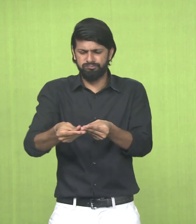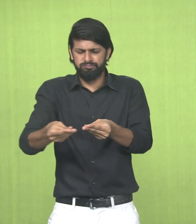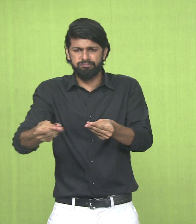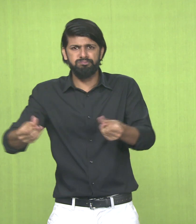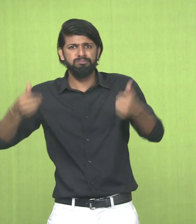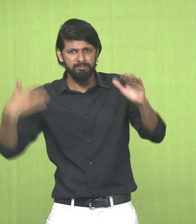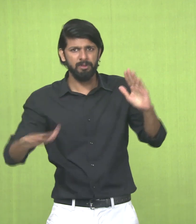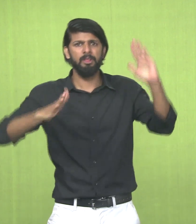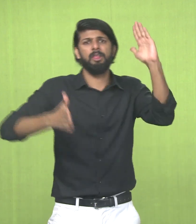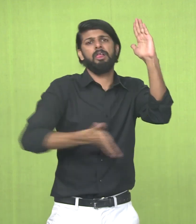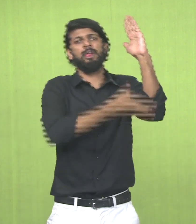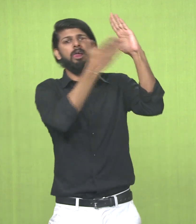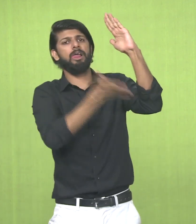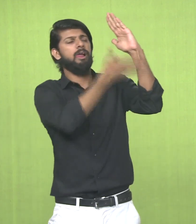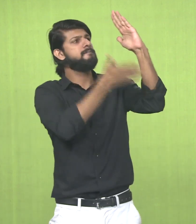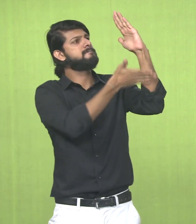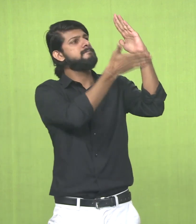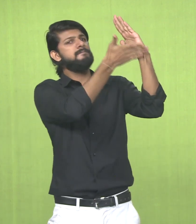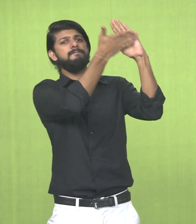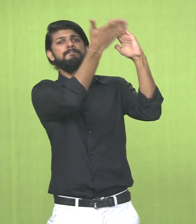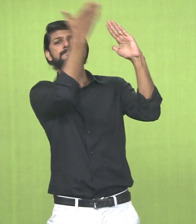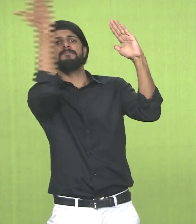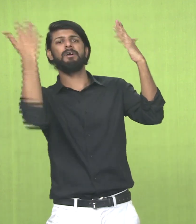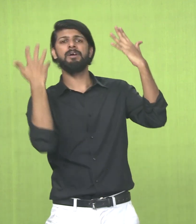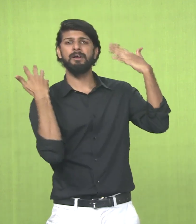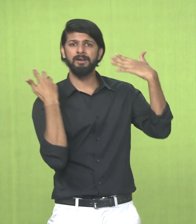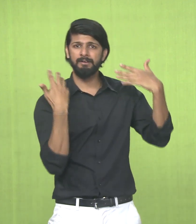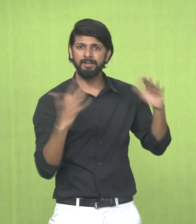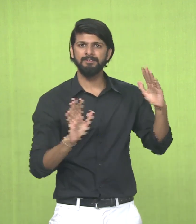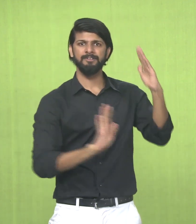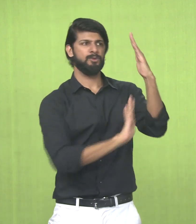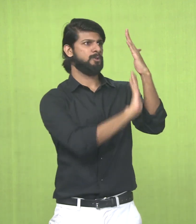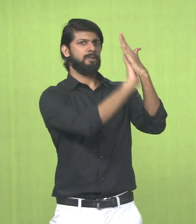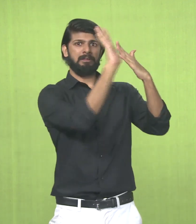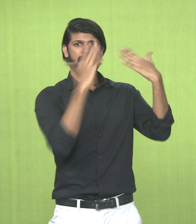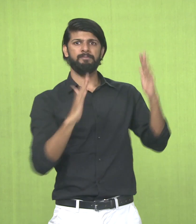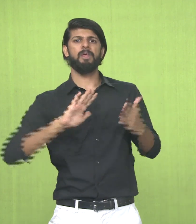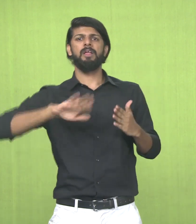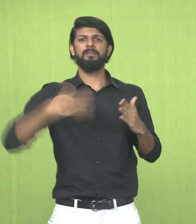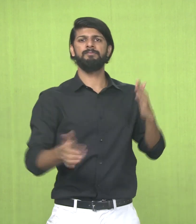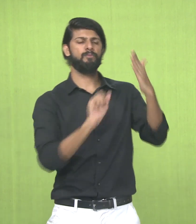and this would be made into a coating and put on the wall or any